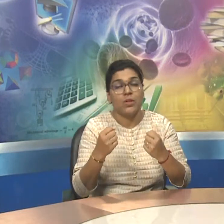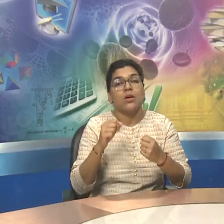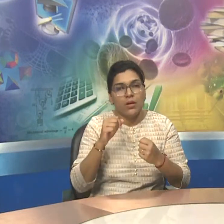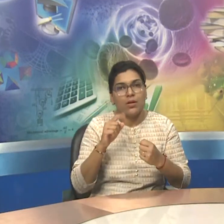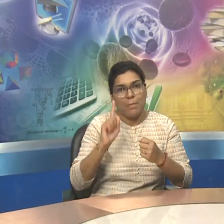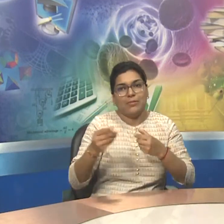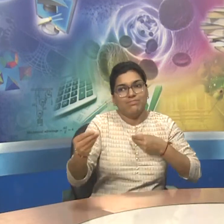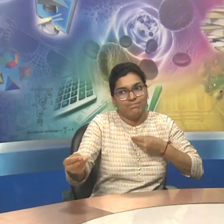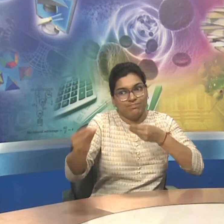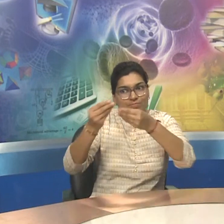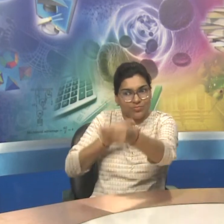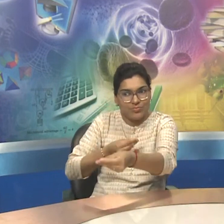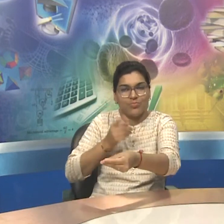certain duties